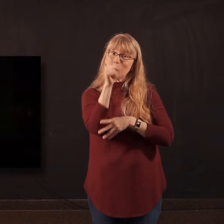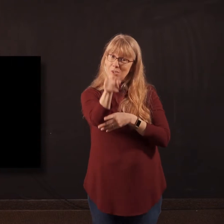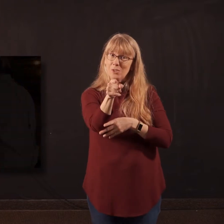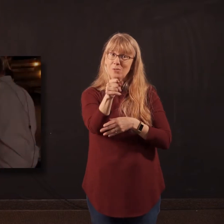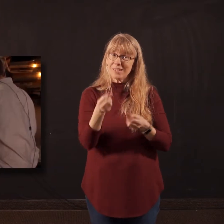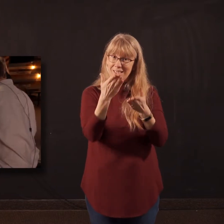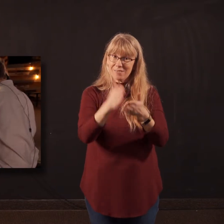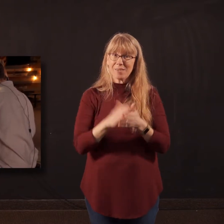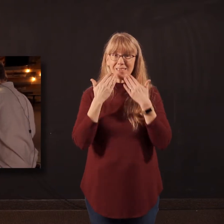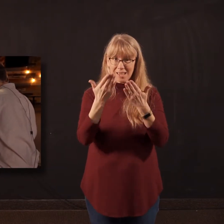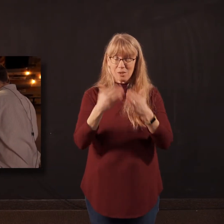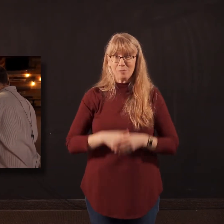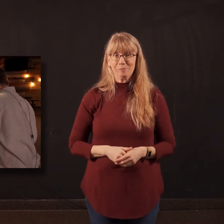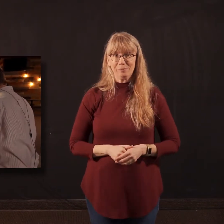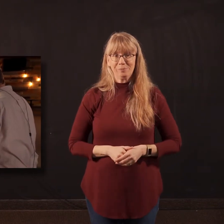thank you.